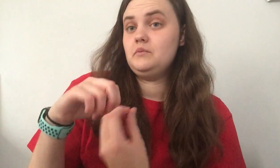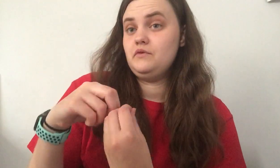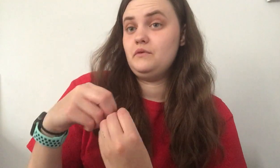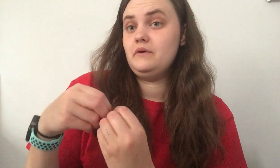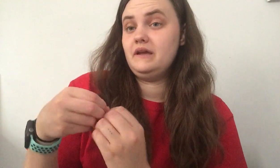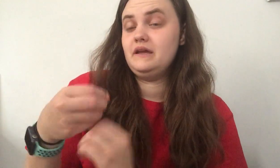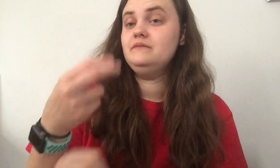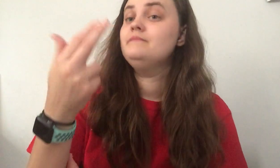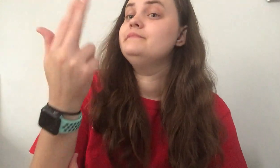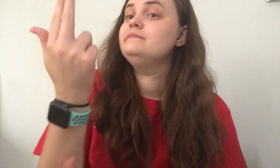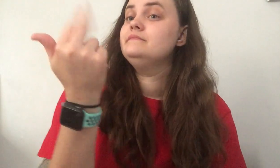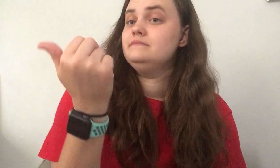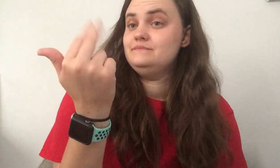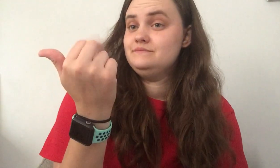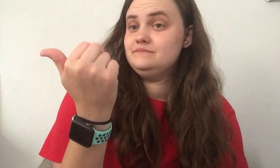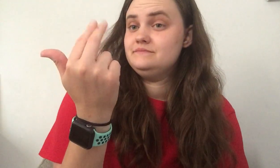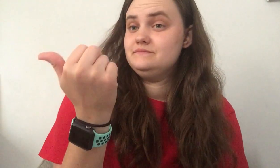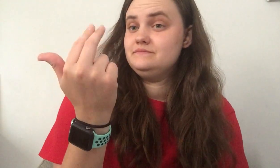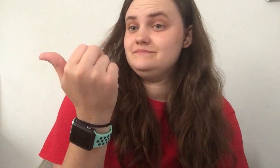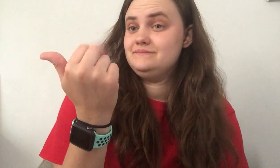Number 4 again.